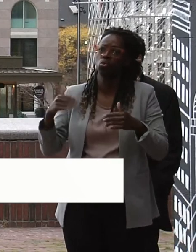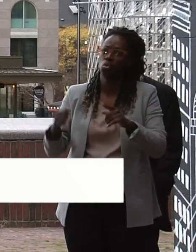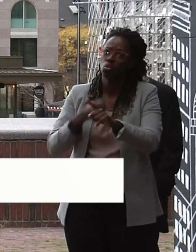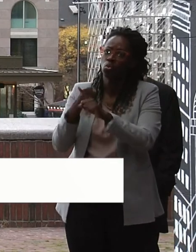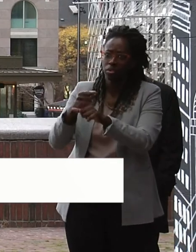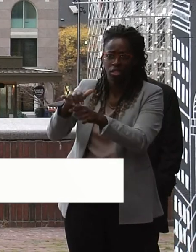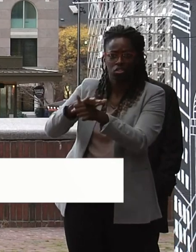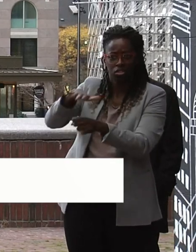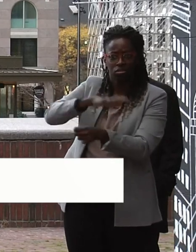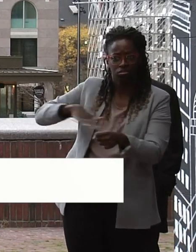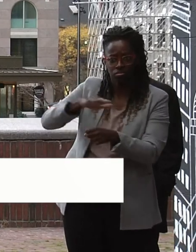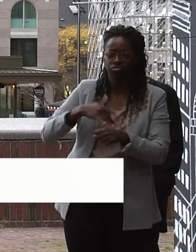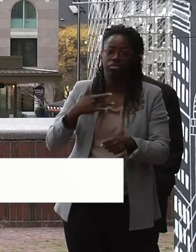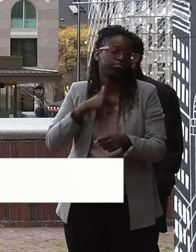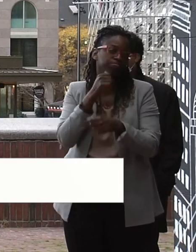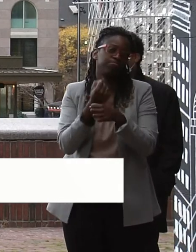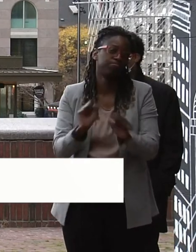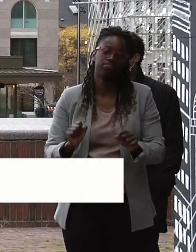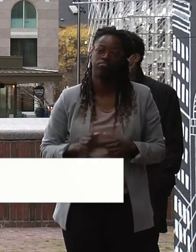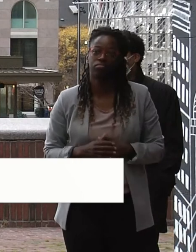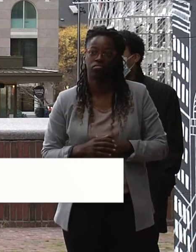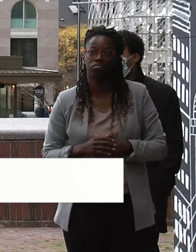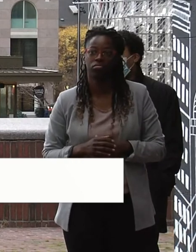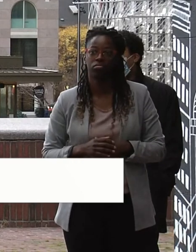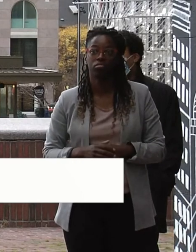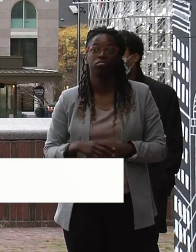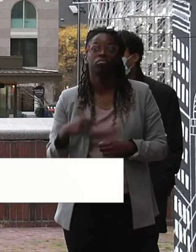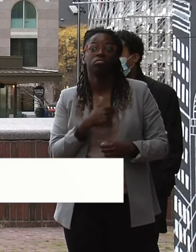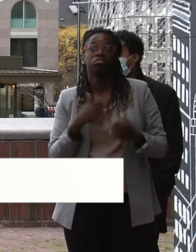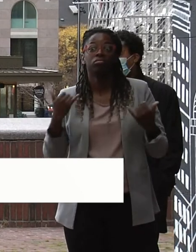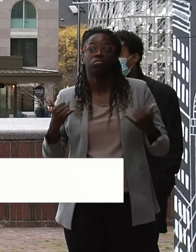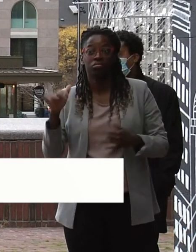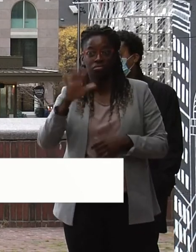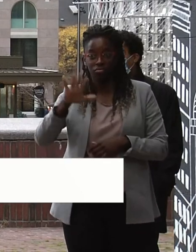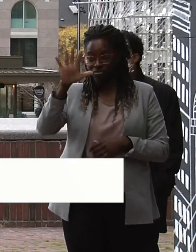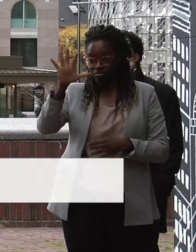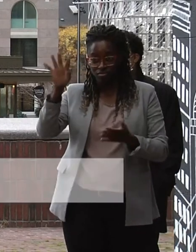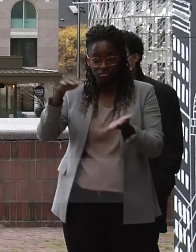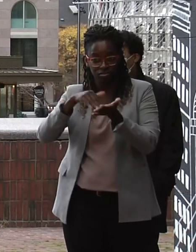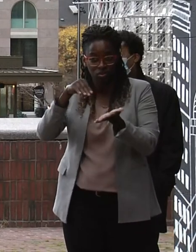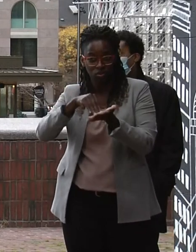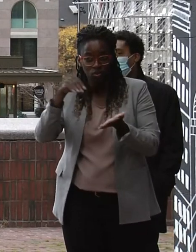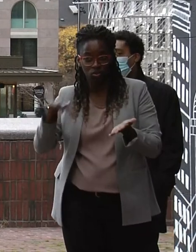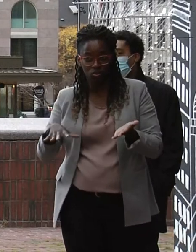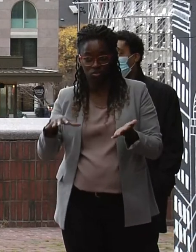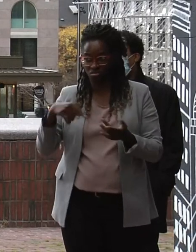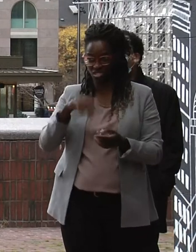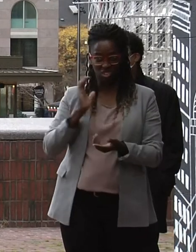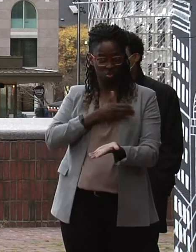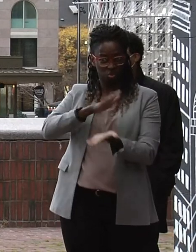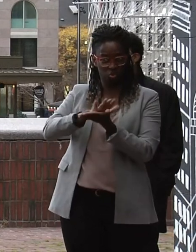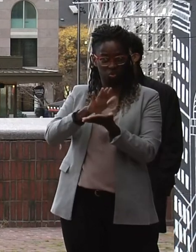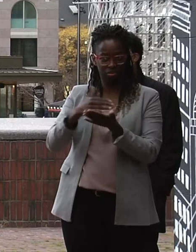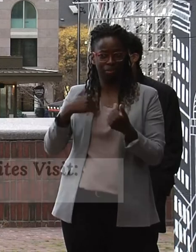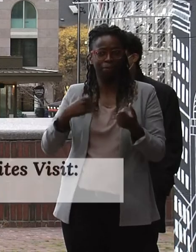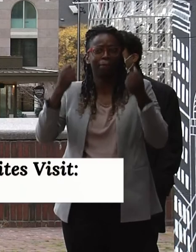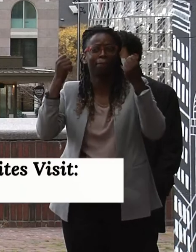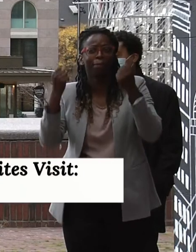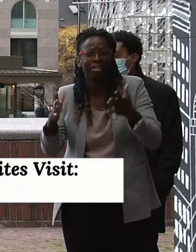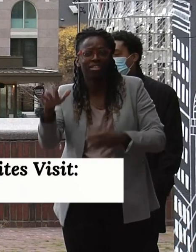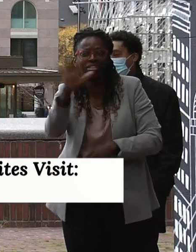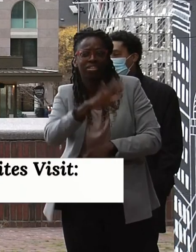know, we have 54,000 kids in our schools. We have 225 different school buildings. We have,